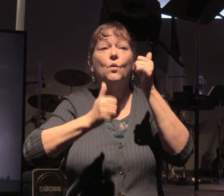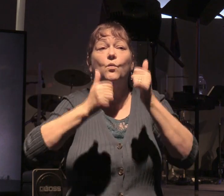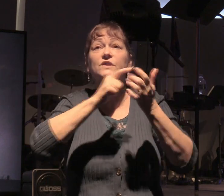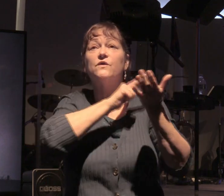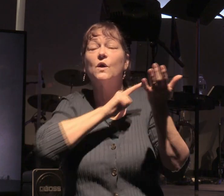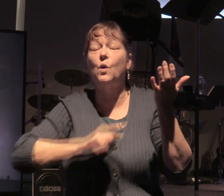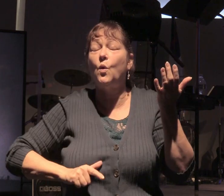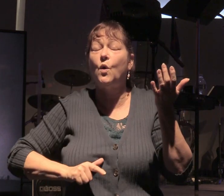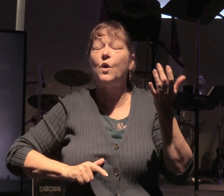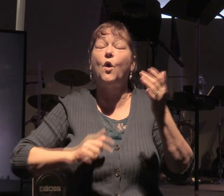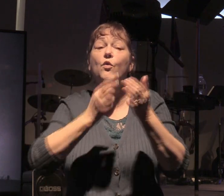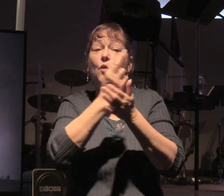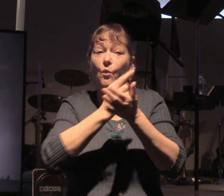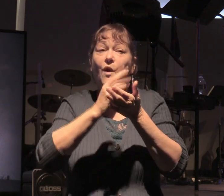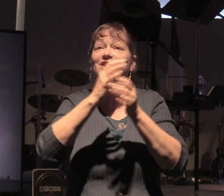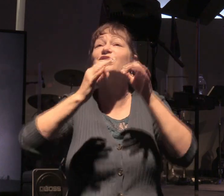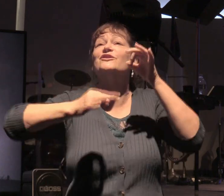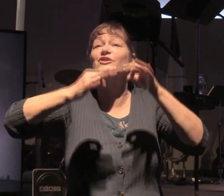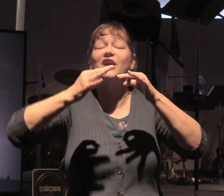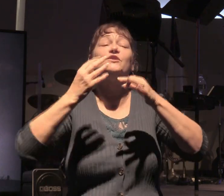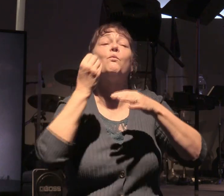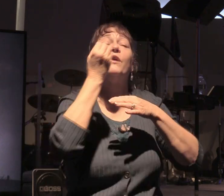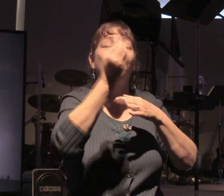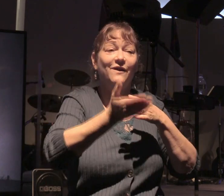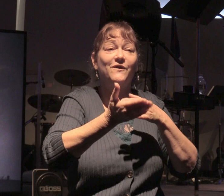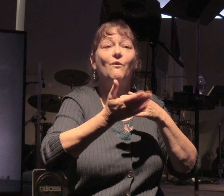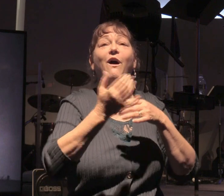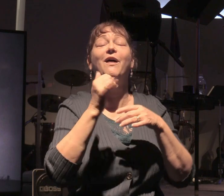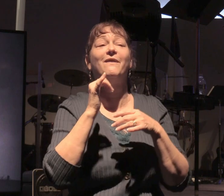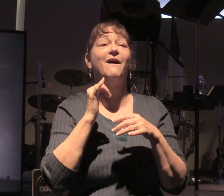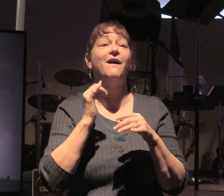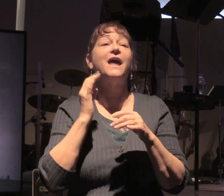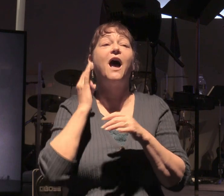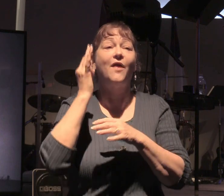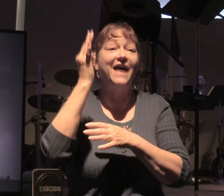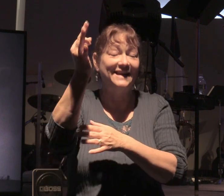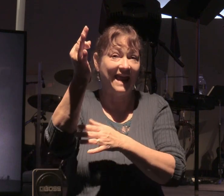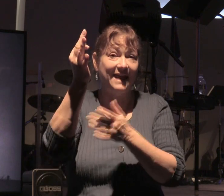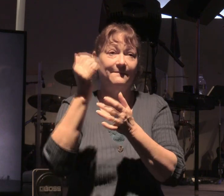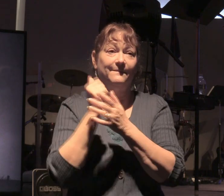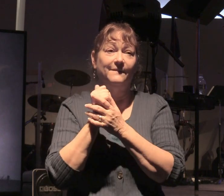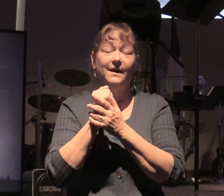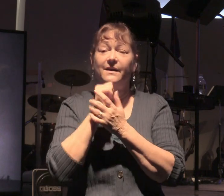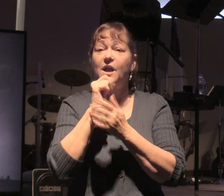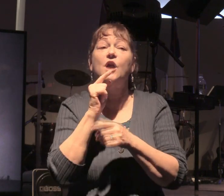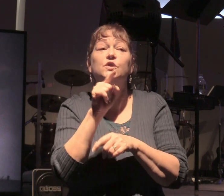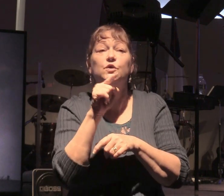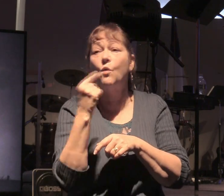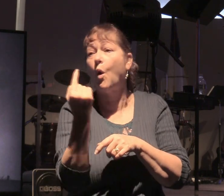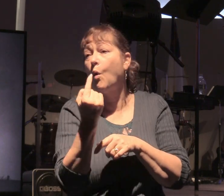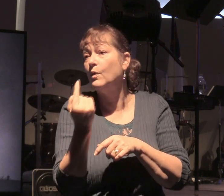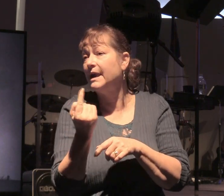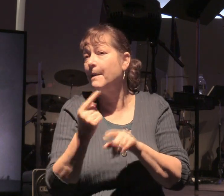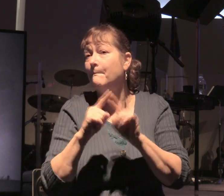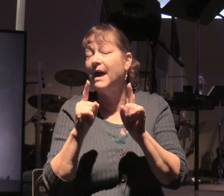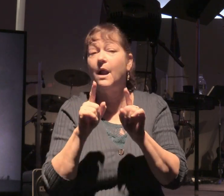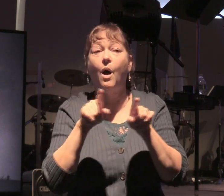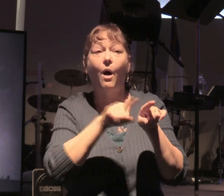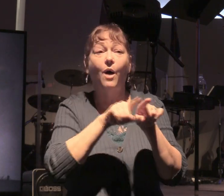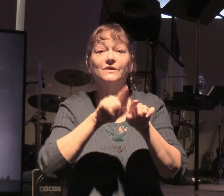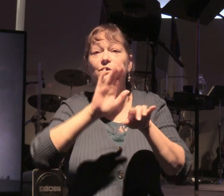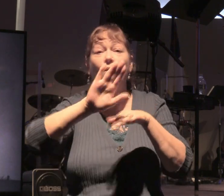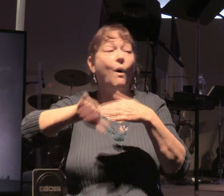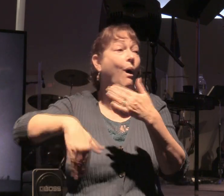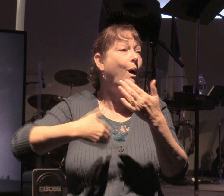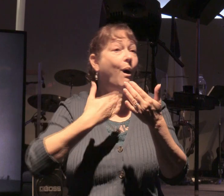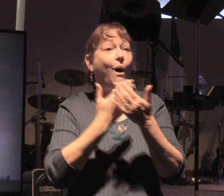Lord, the righteous judge, will give you on that day, and not to you only, but also to